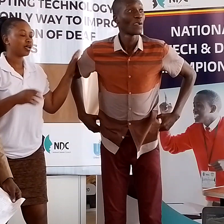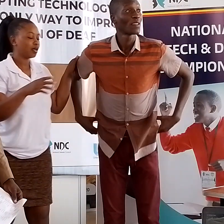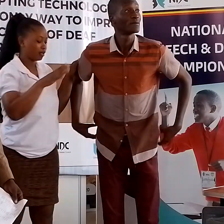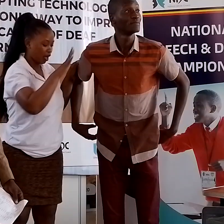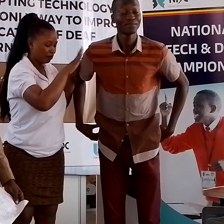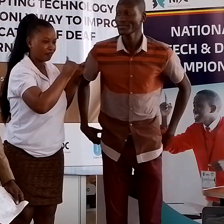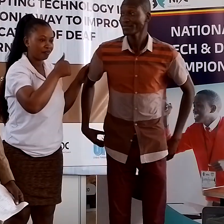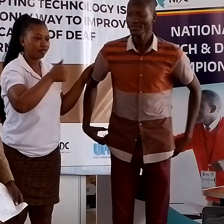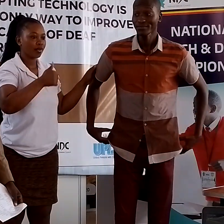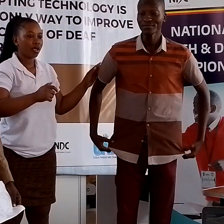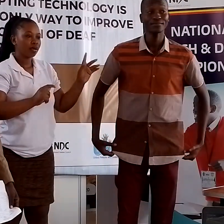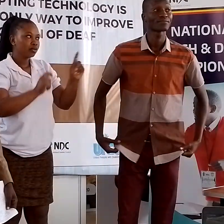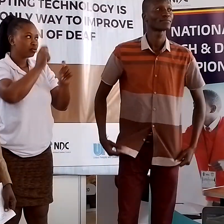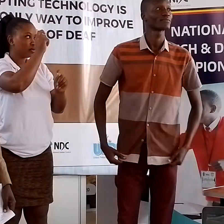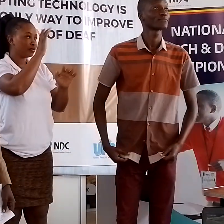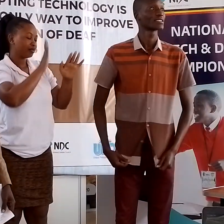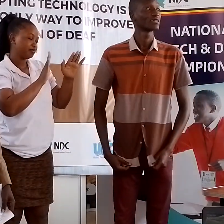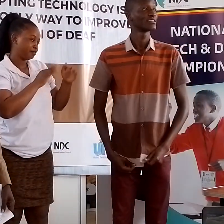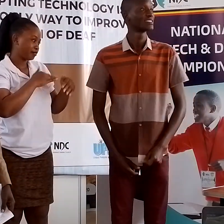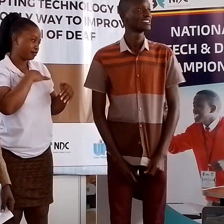Can we choose for them the song?